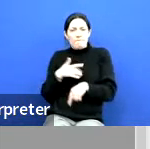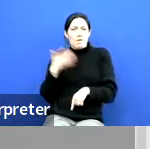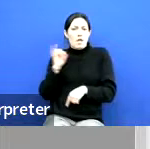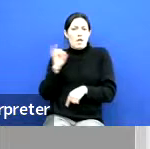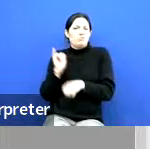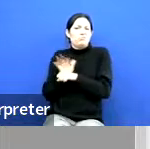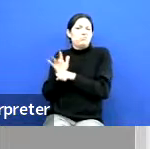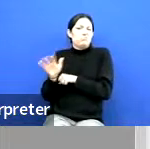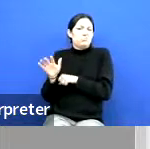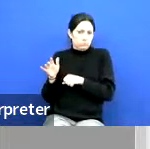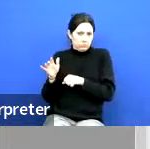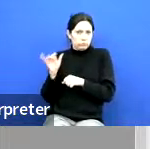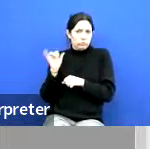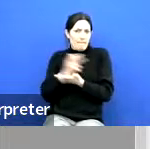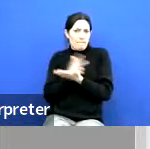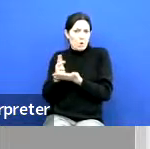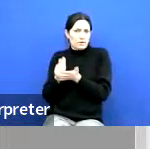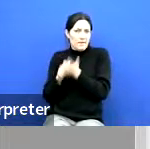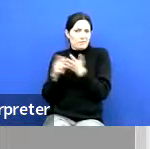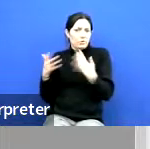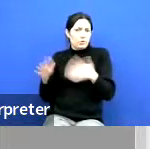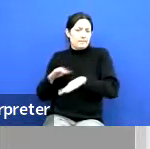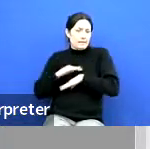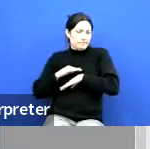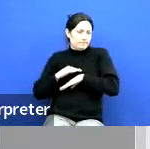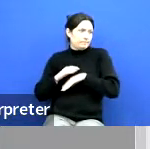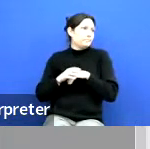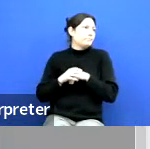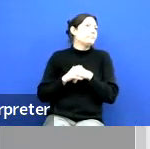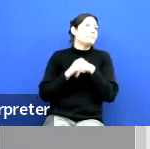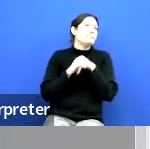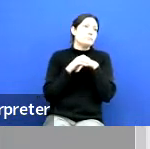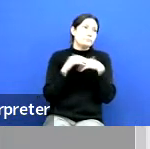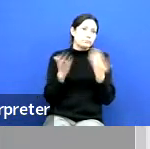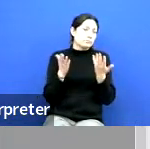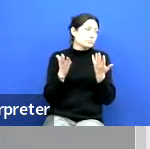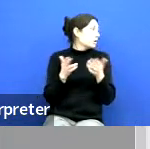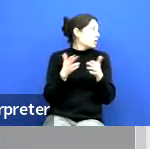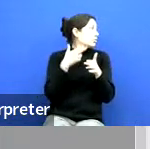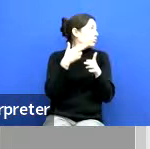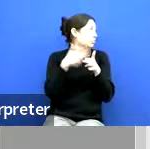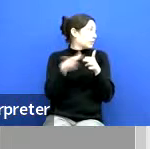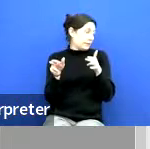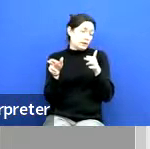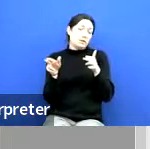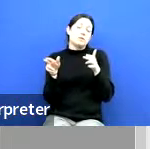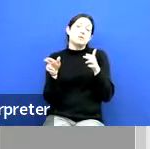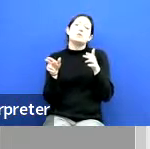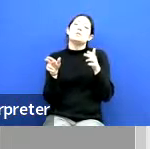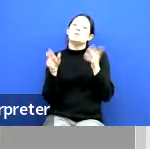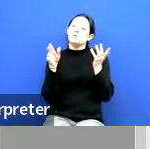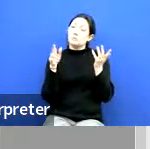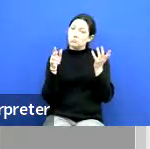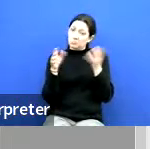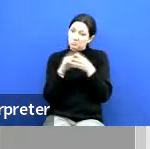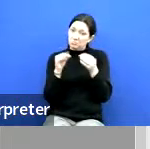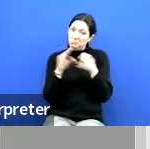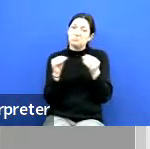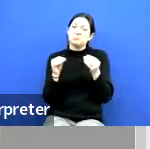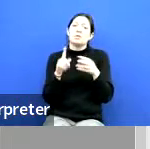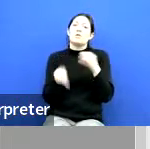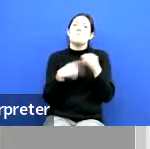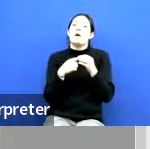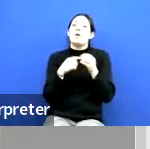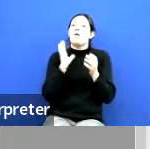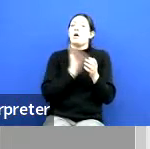the parking demand is well met. So, going over briefly, we feel that we took a lot of great time upgrading the